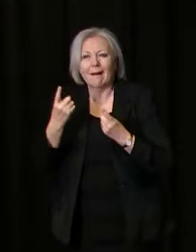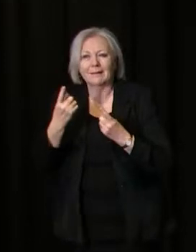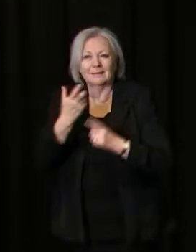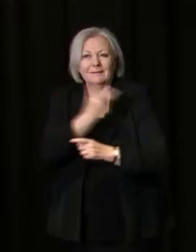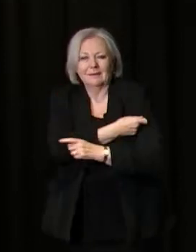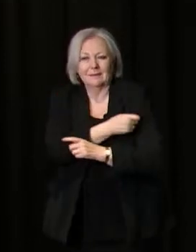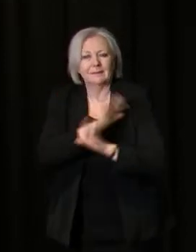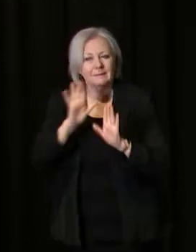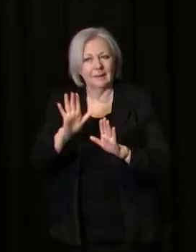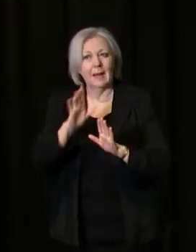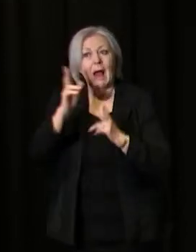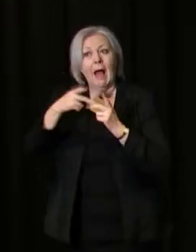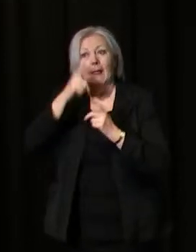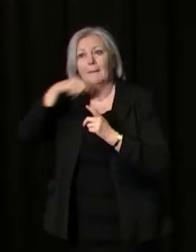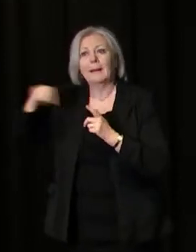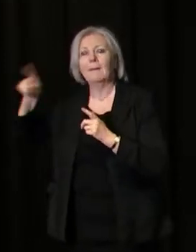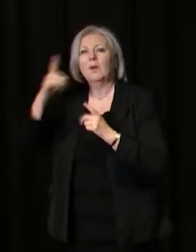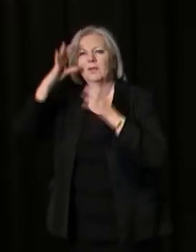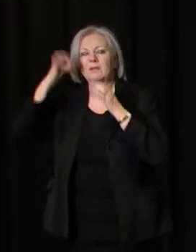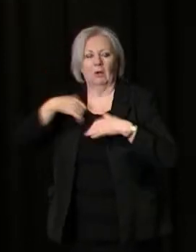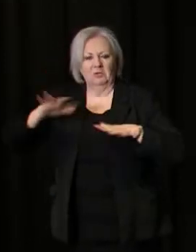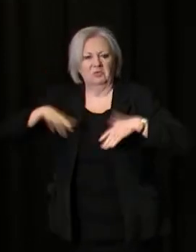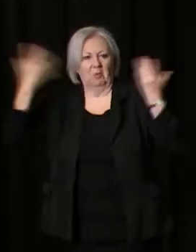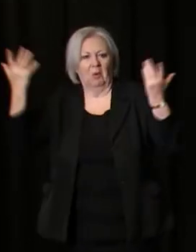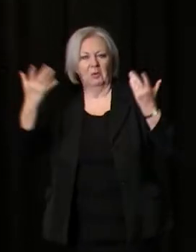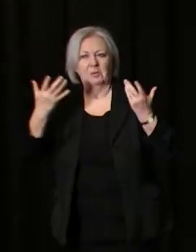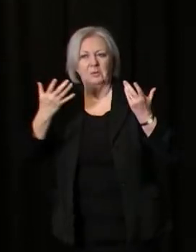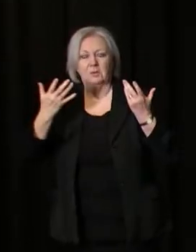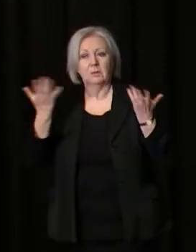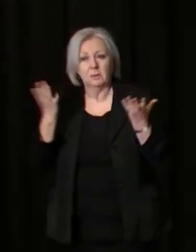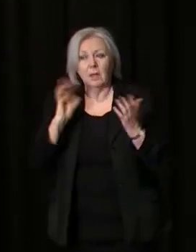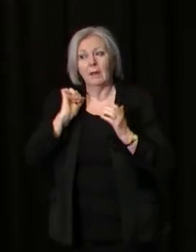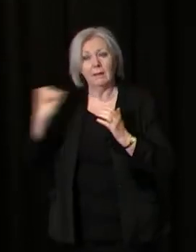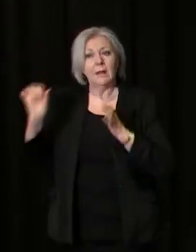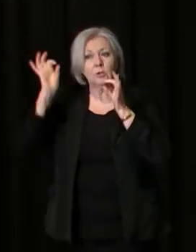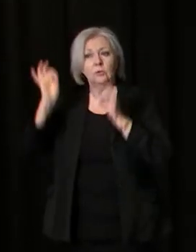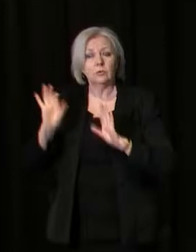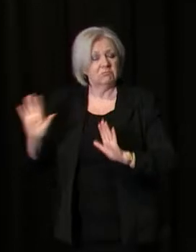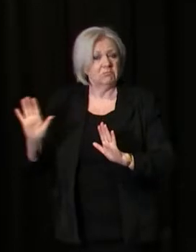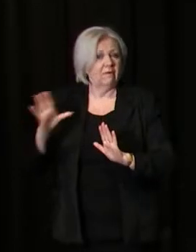believe they are making the wrong choice. It is their choice though,